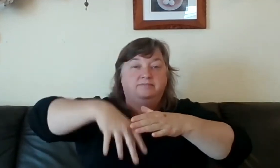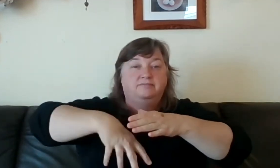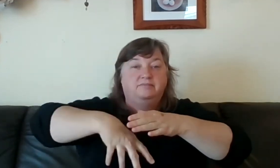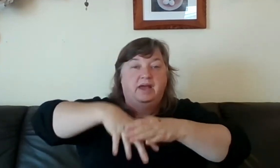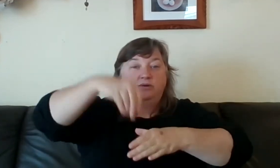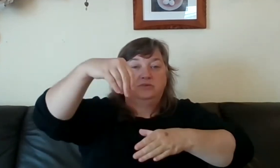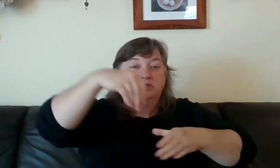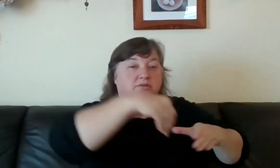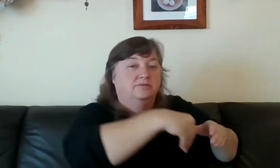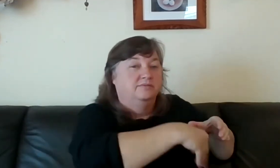Out.